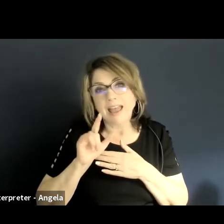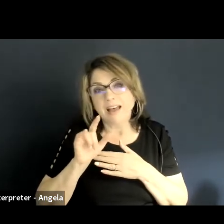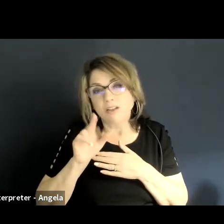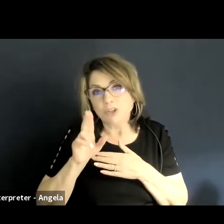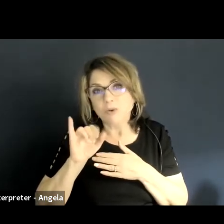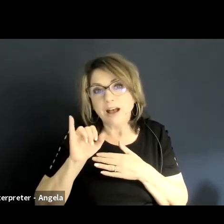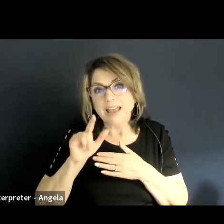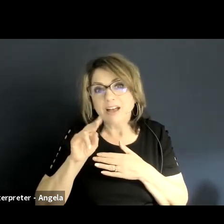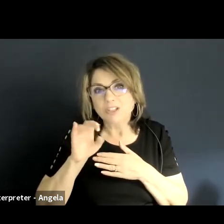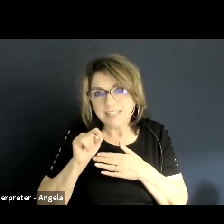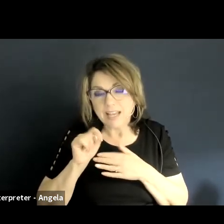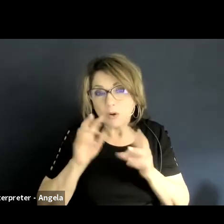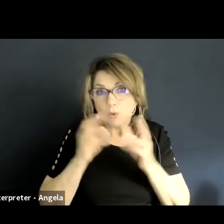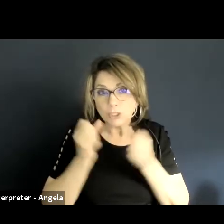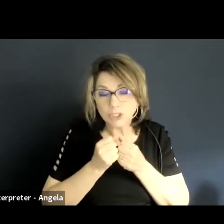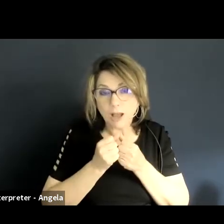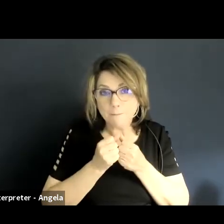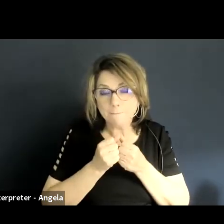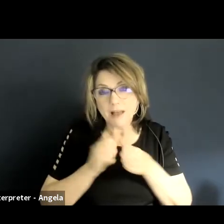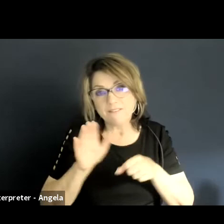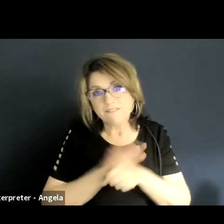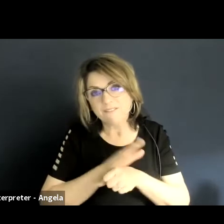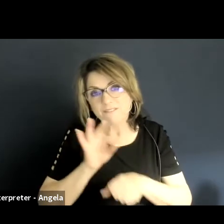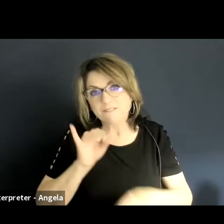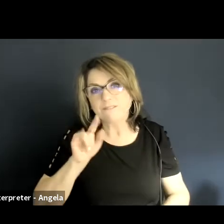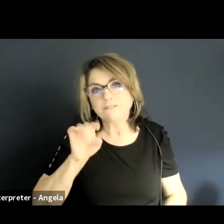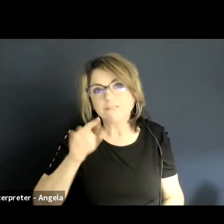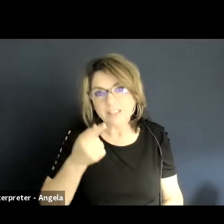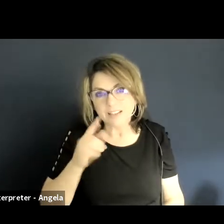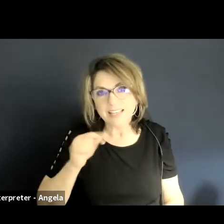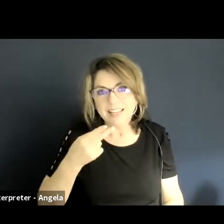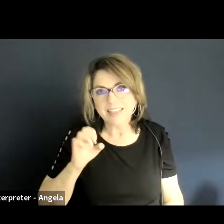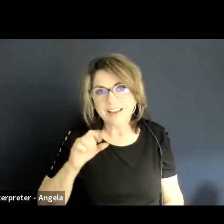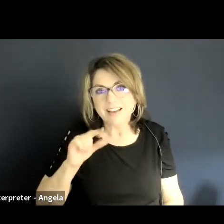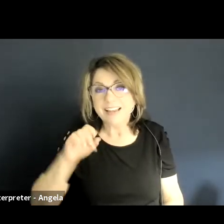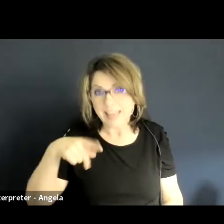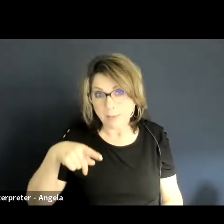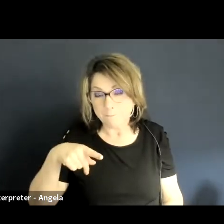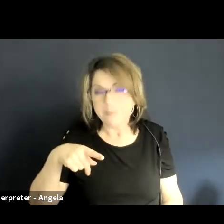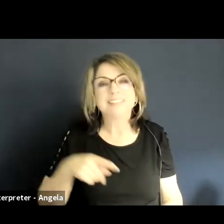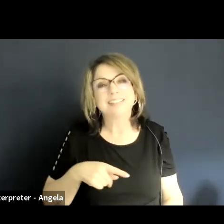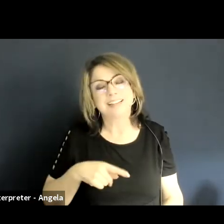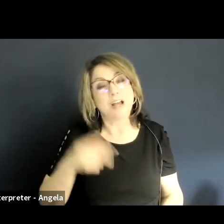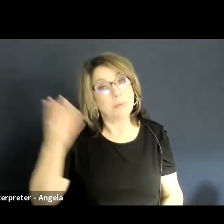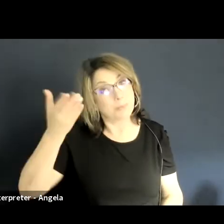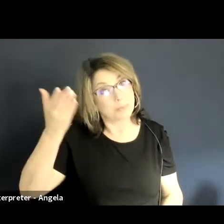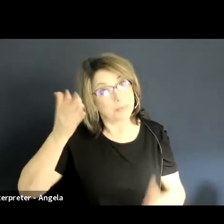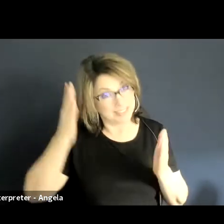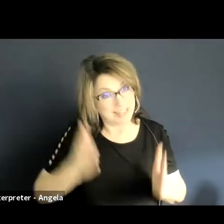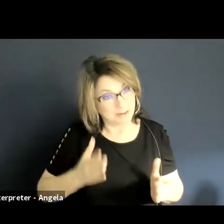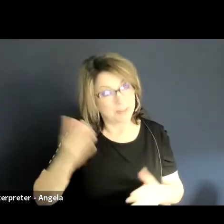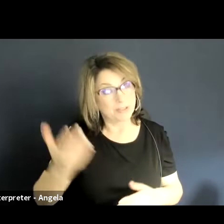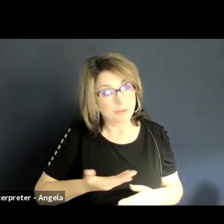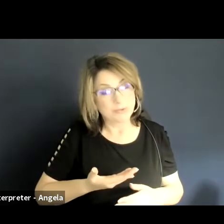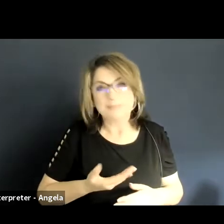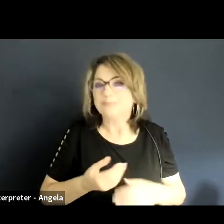workshop on filling the gap. And I will introduce our presenters. Next slide, please.